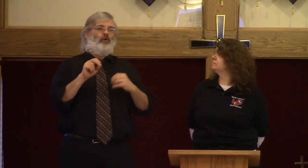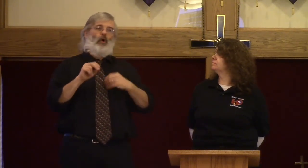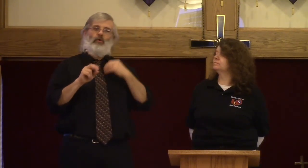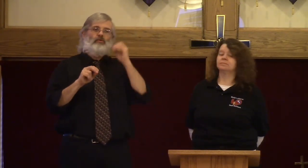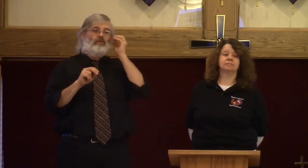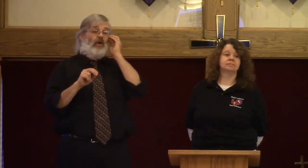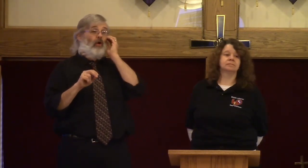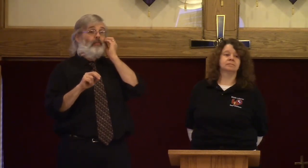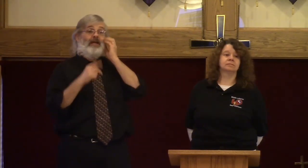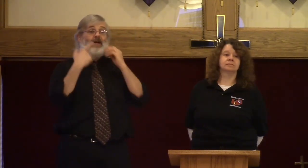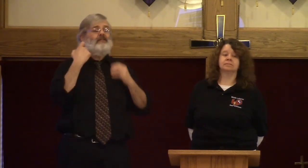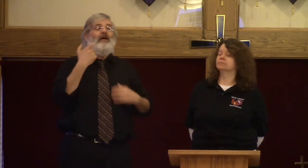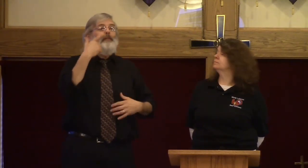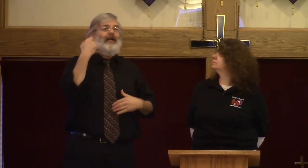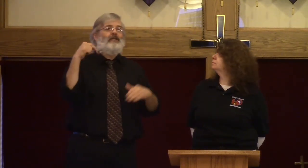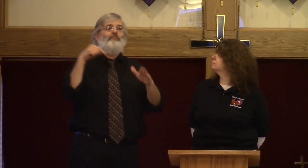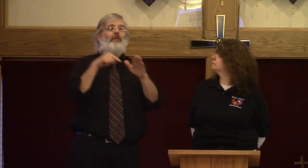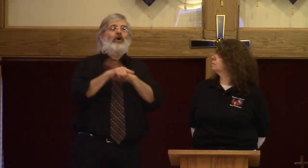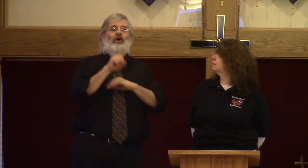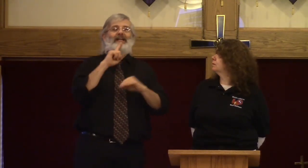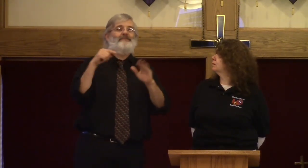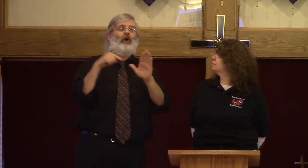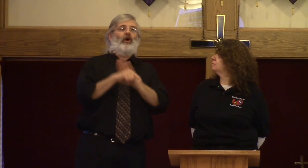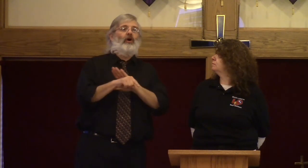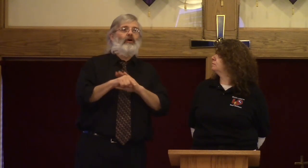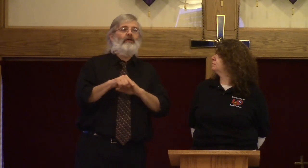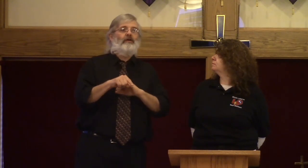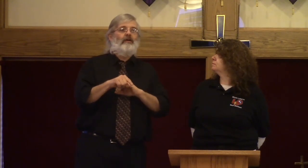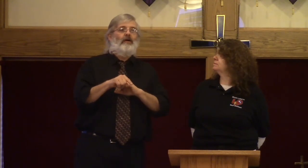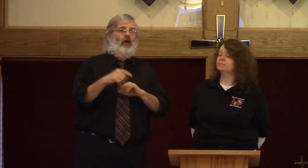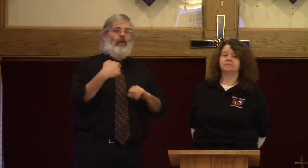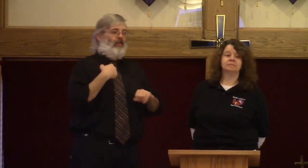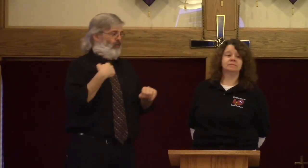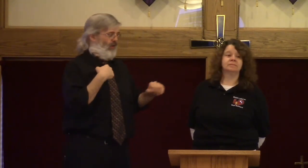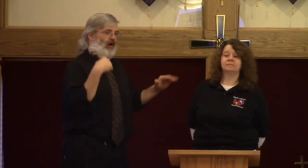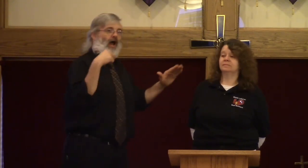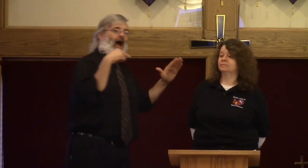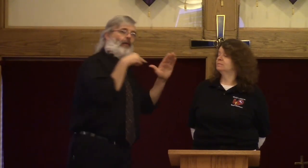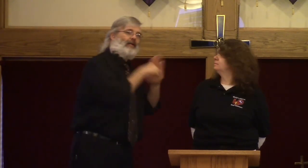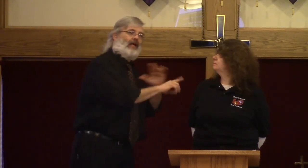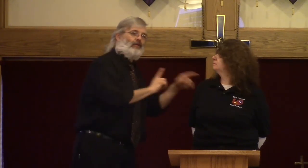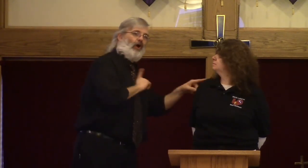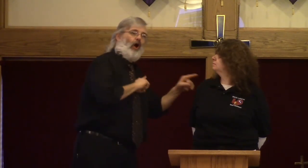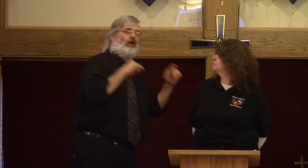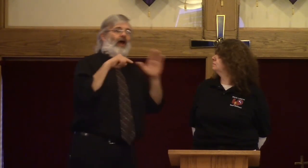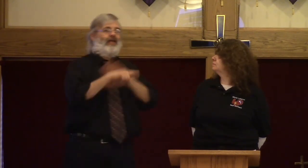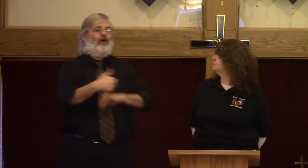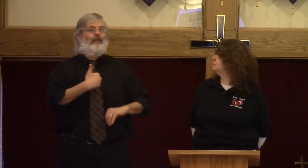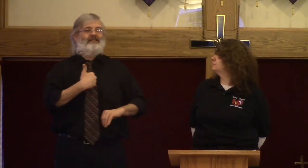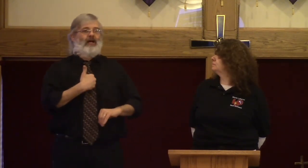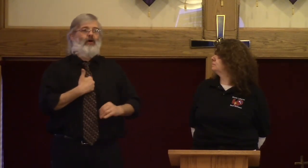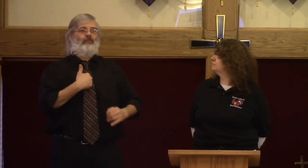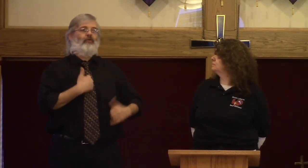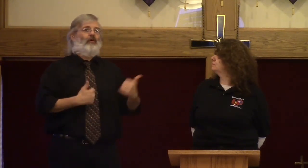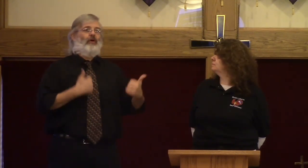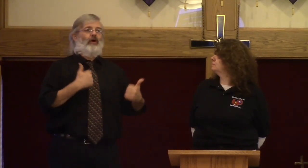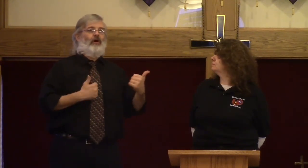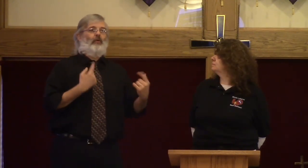no. Because murder is murder. Whether I would kill Dawn or I'd kill myself, which